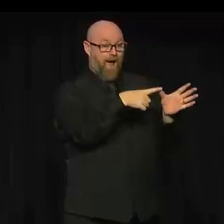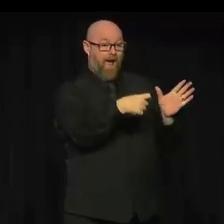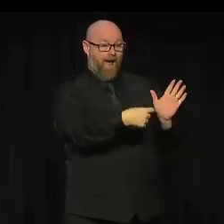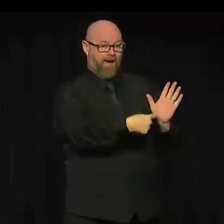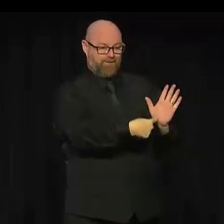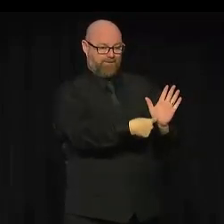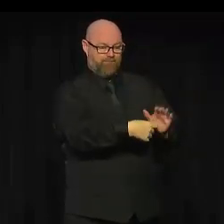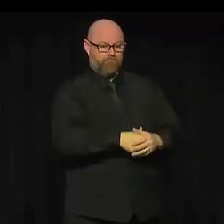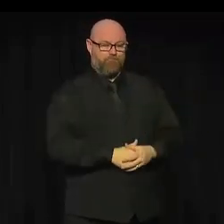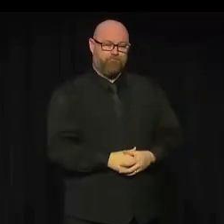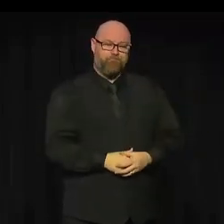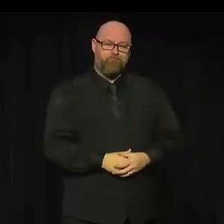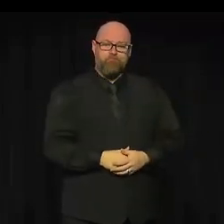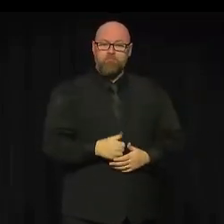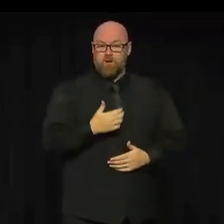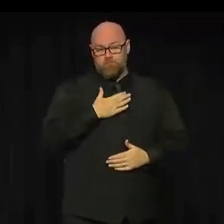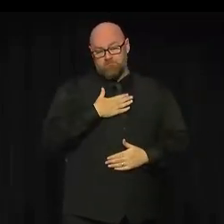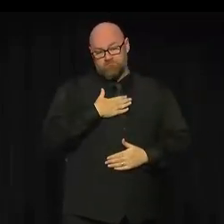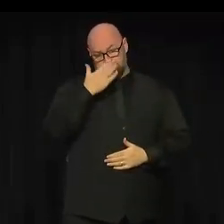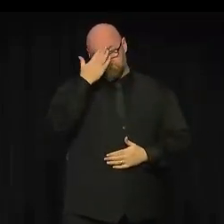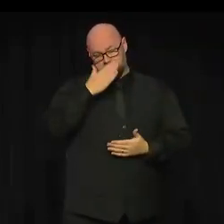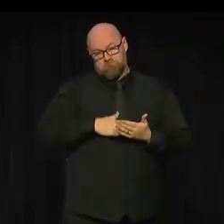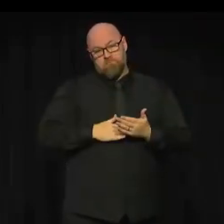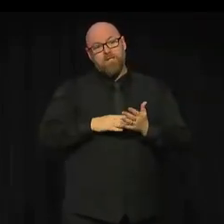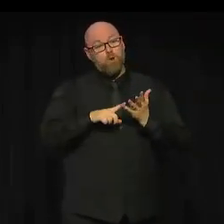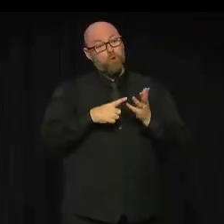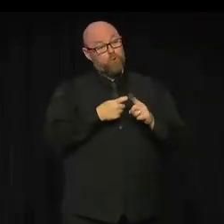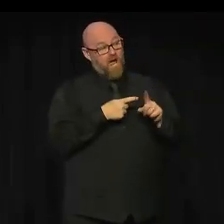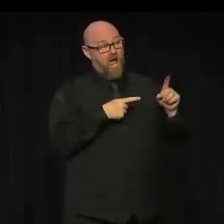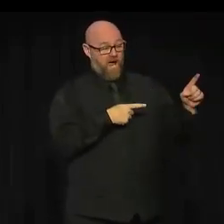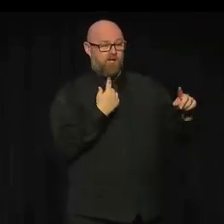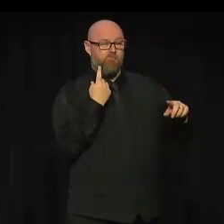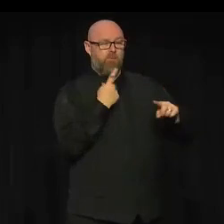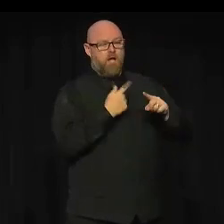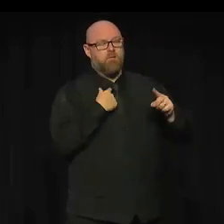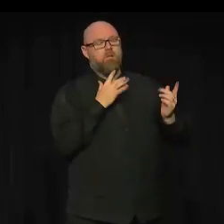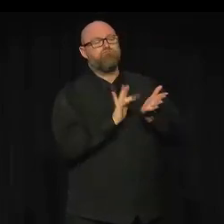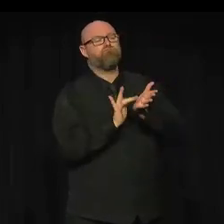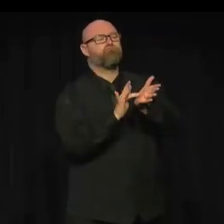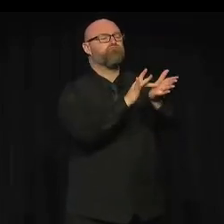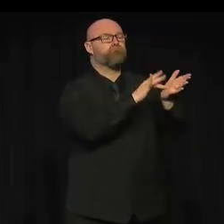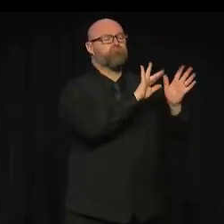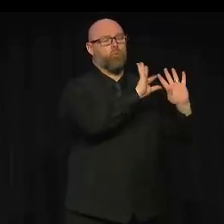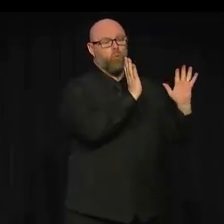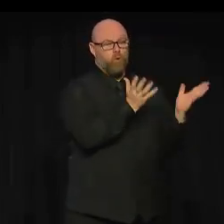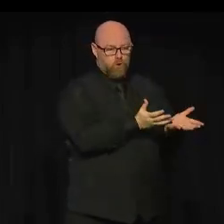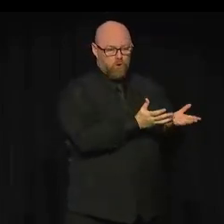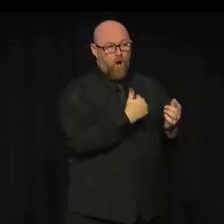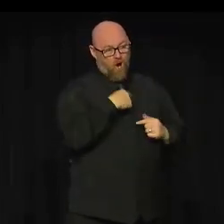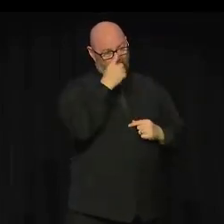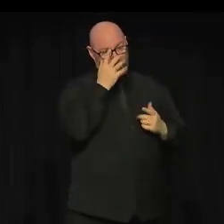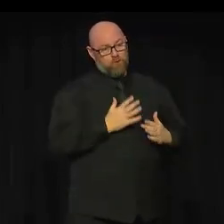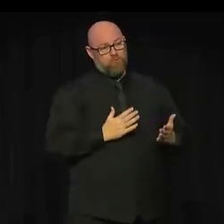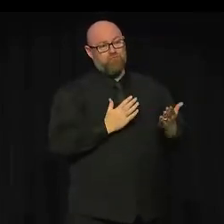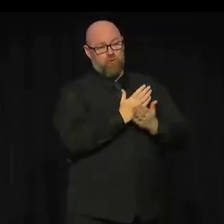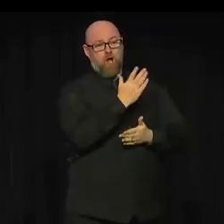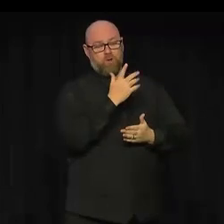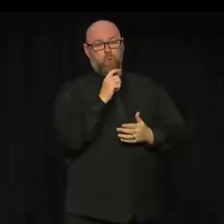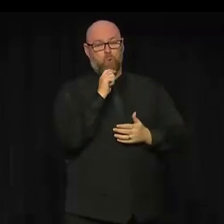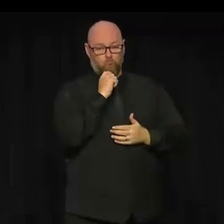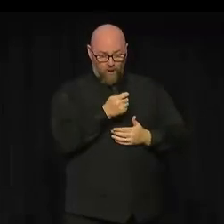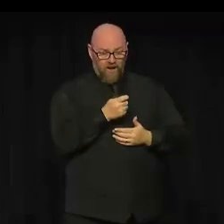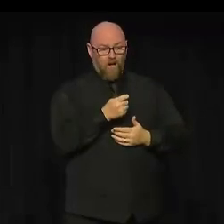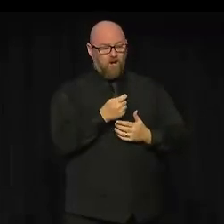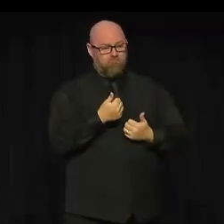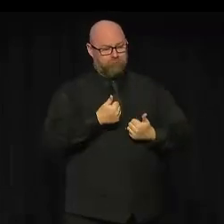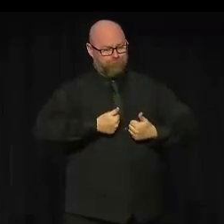I know from my experience in the UK and from around the world that a Human Rights Act in Australia will make a very real difference to the protection of human rights in this country. And